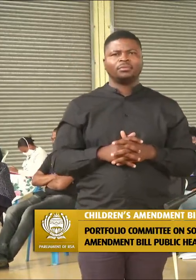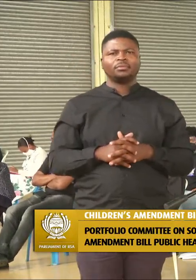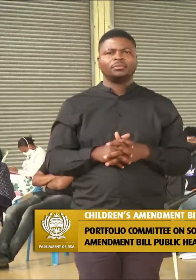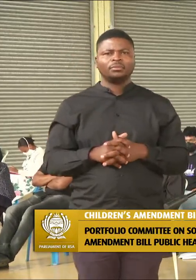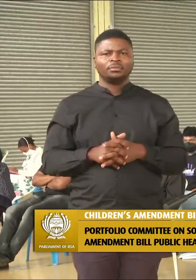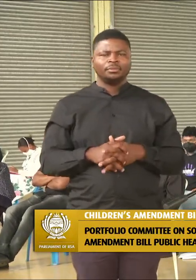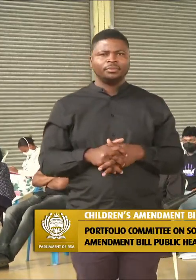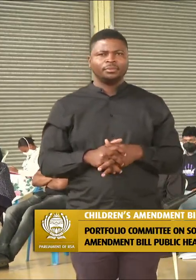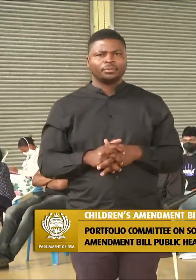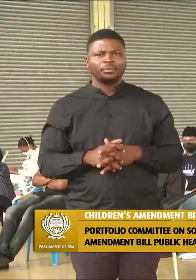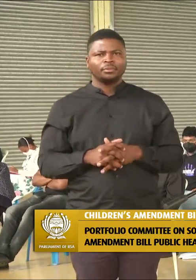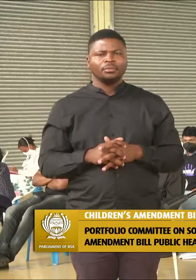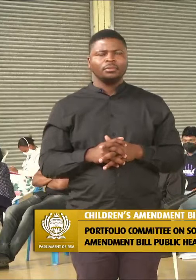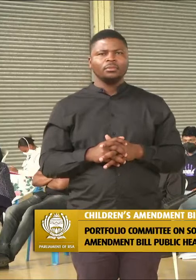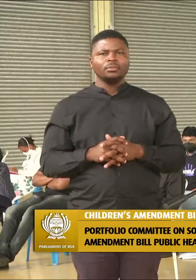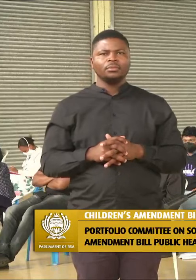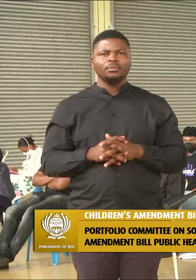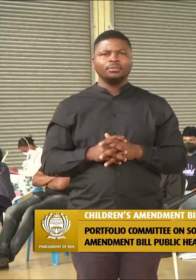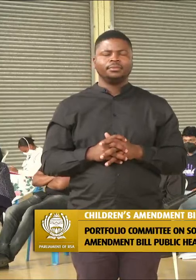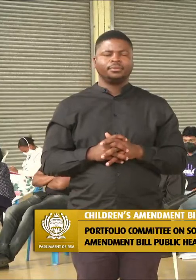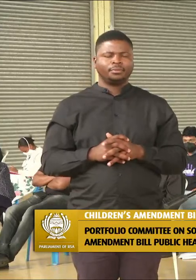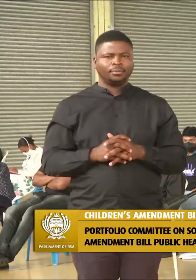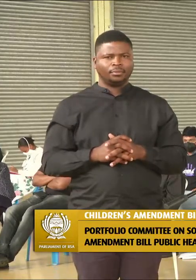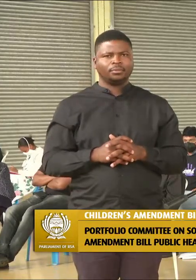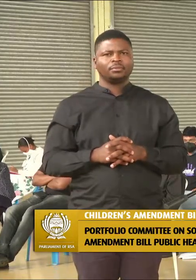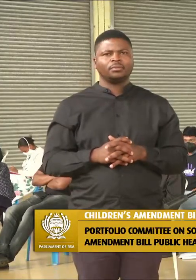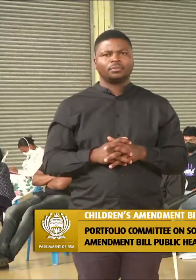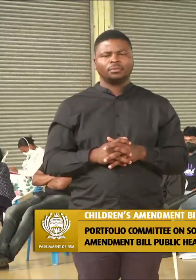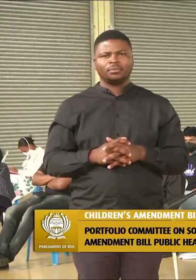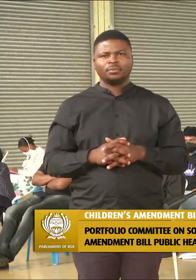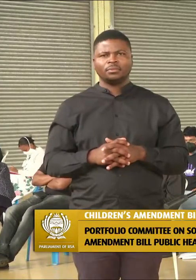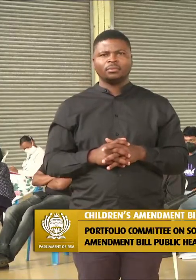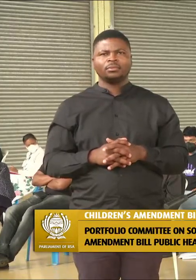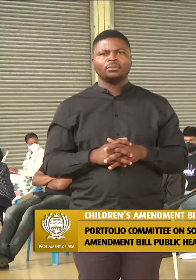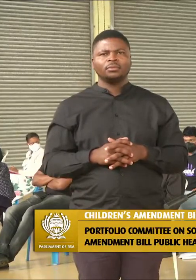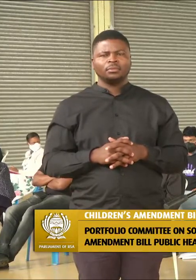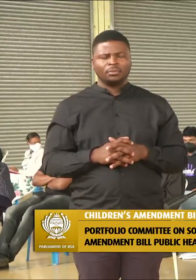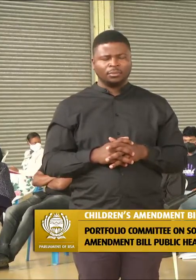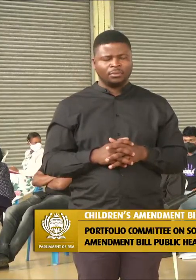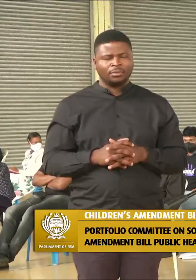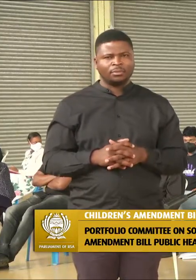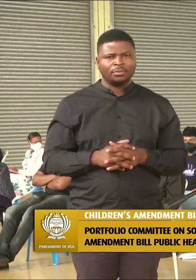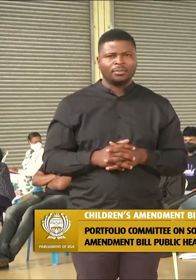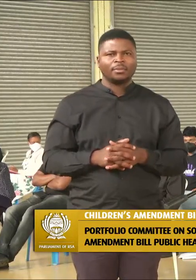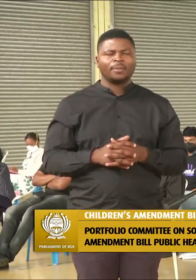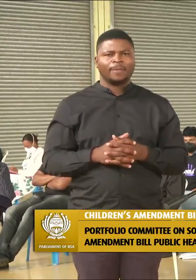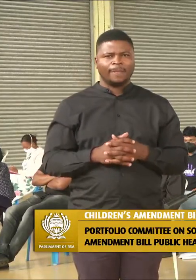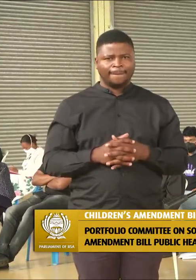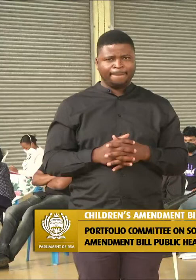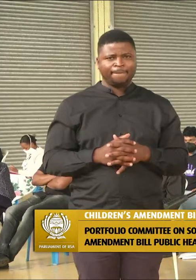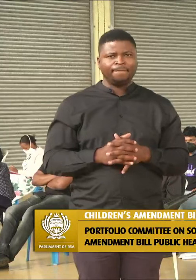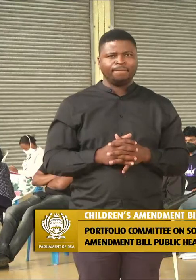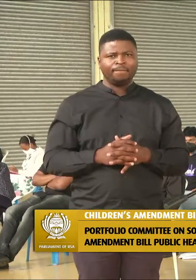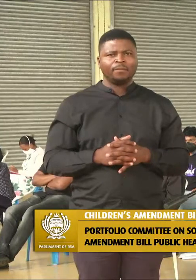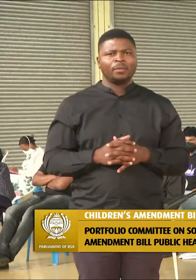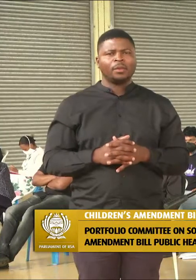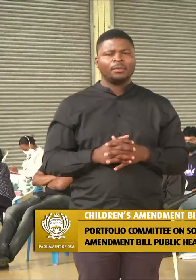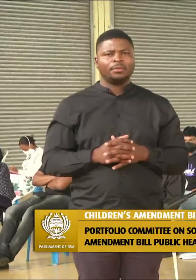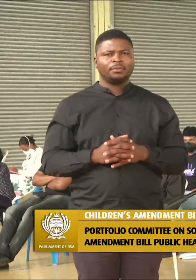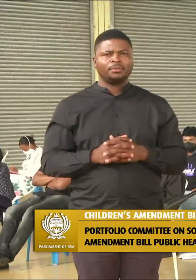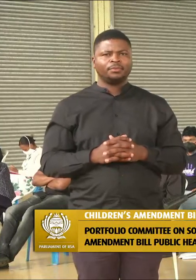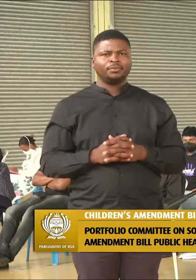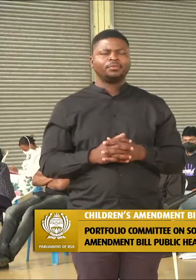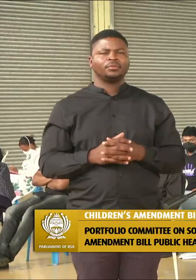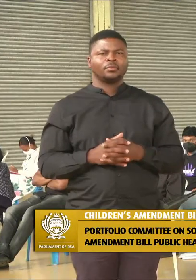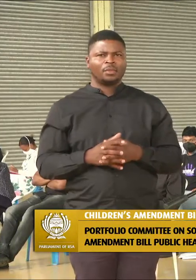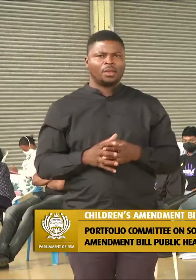and know what children's need and how to look after them before you can open an ECD, just